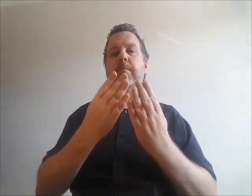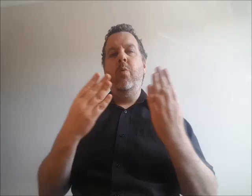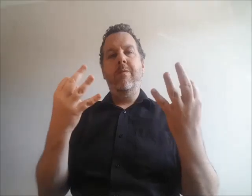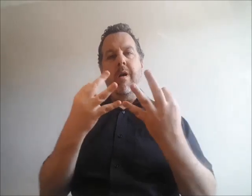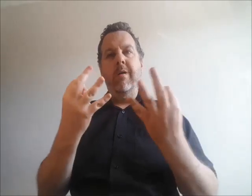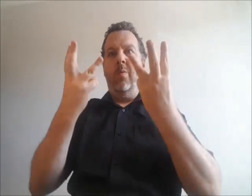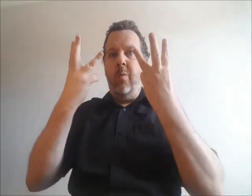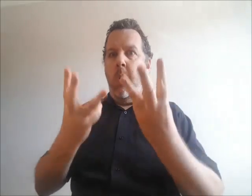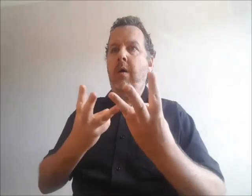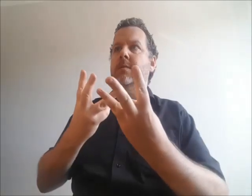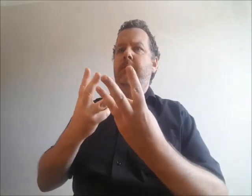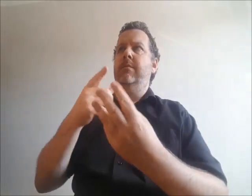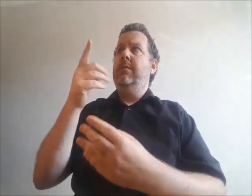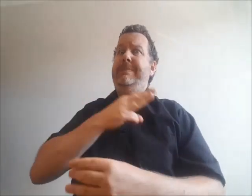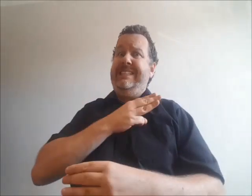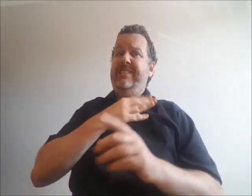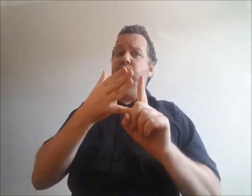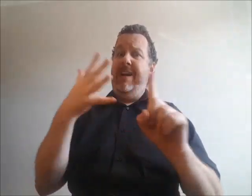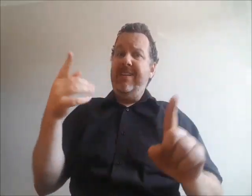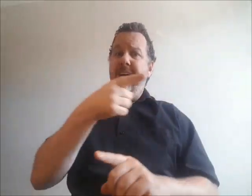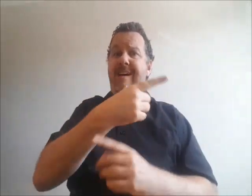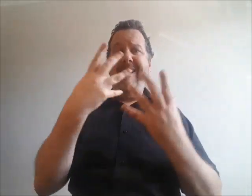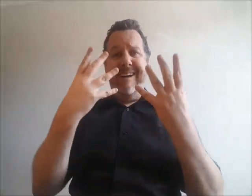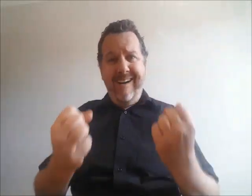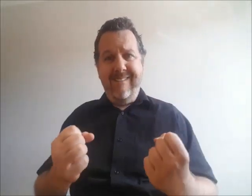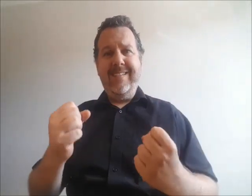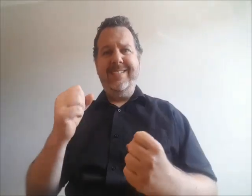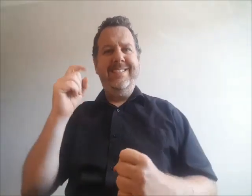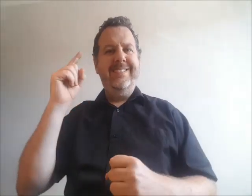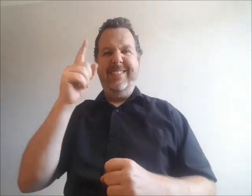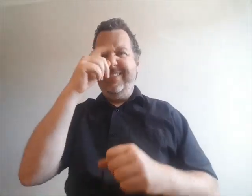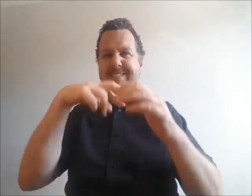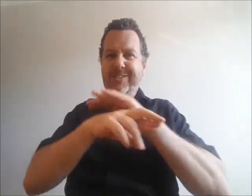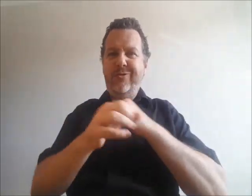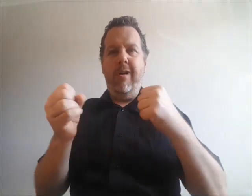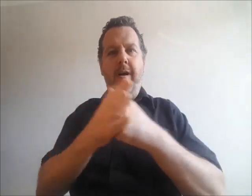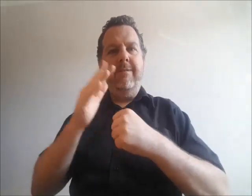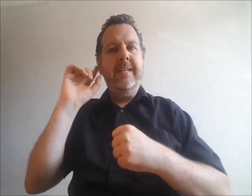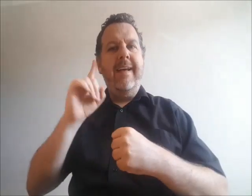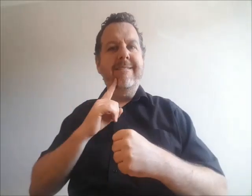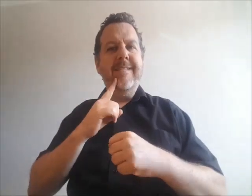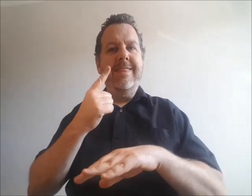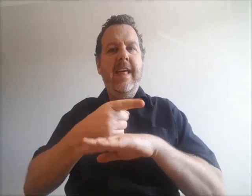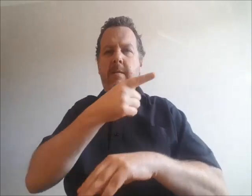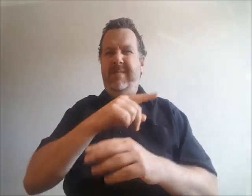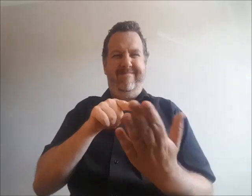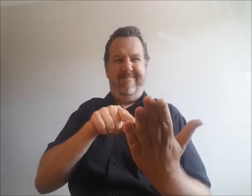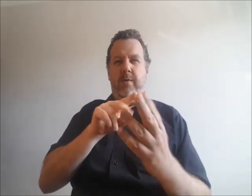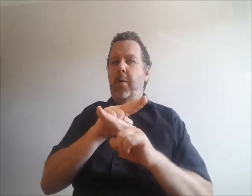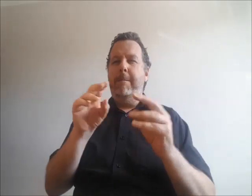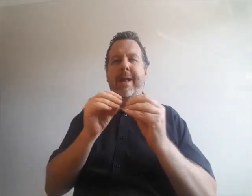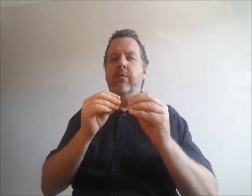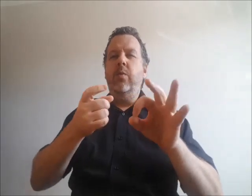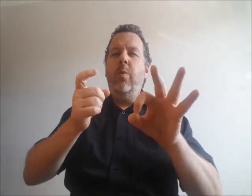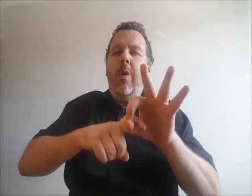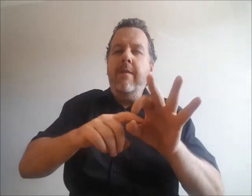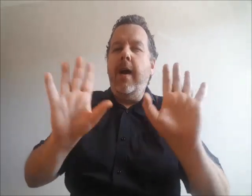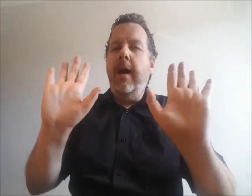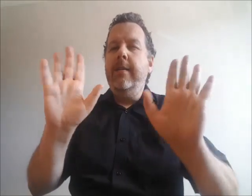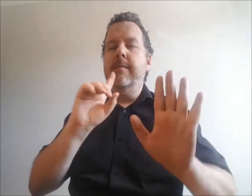the Board of Guardians really wanted the school to be recognised because they had a teacher of the deaf there. Now, they didn't use the phrase